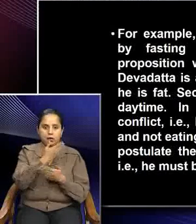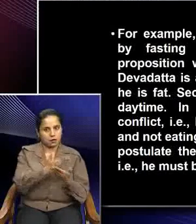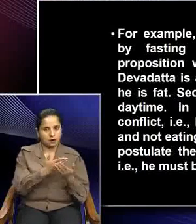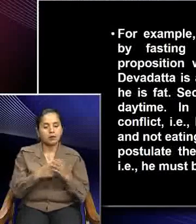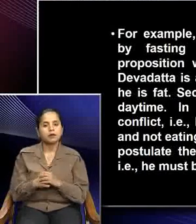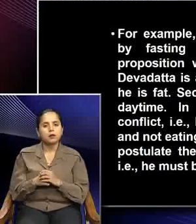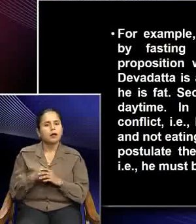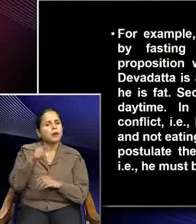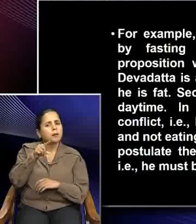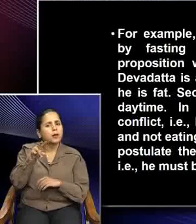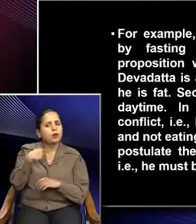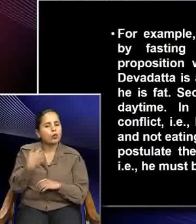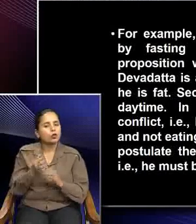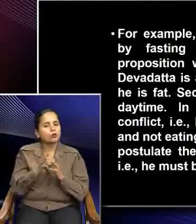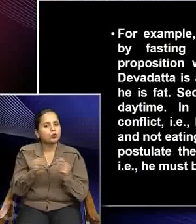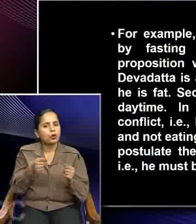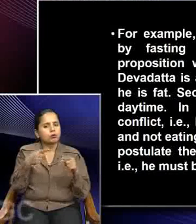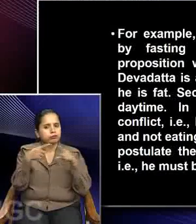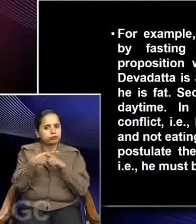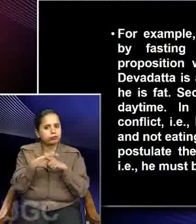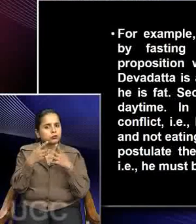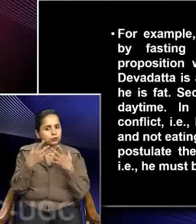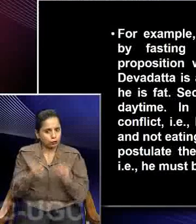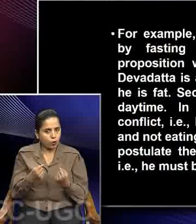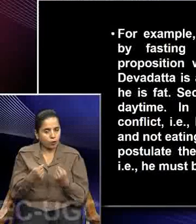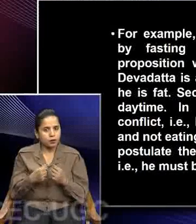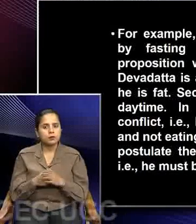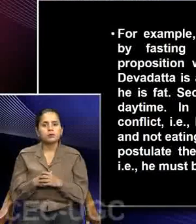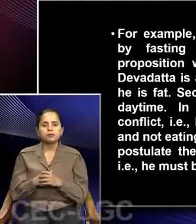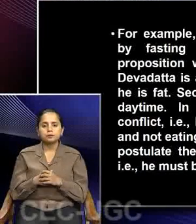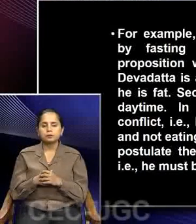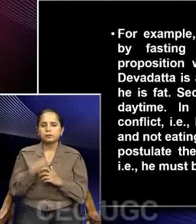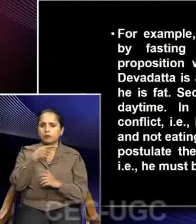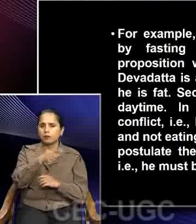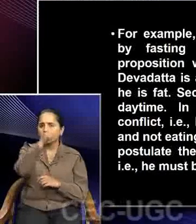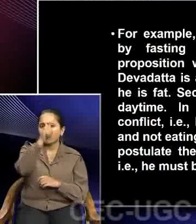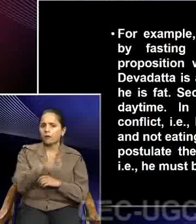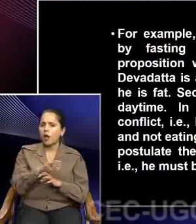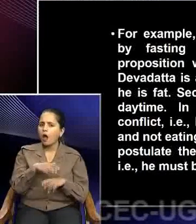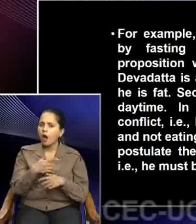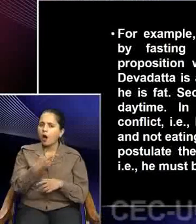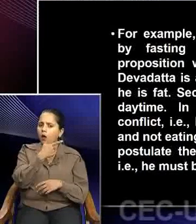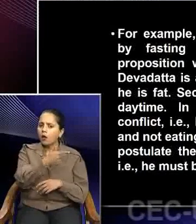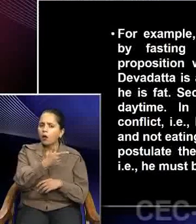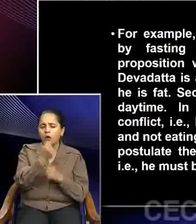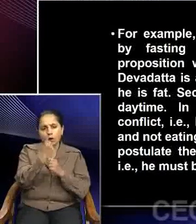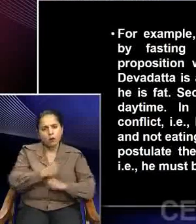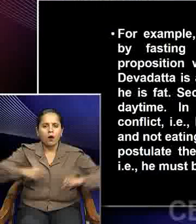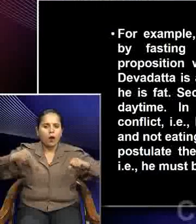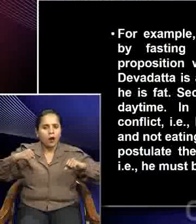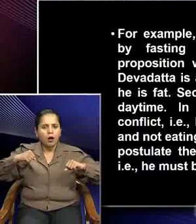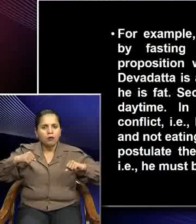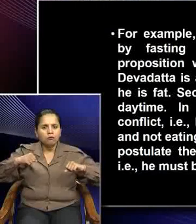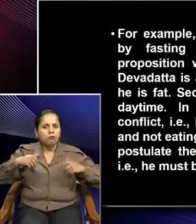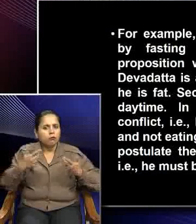So in order to resolve this conflict, that is, how a person will be fat